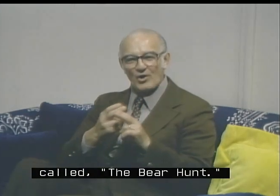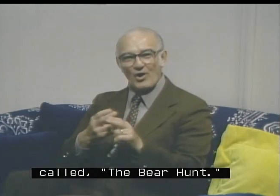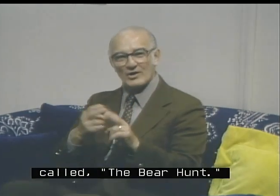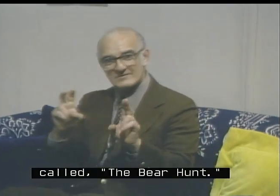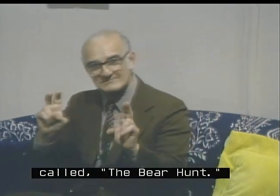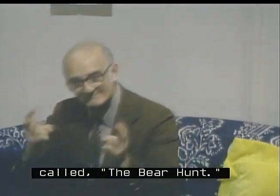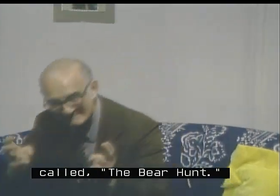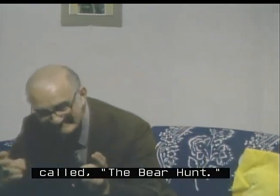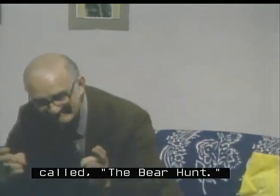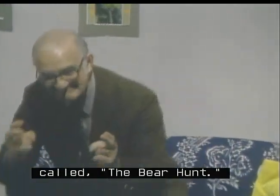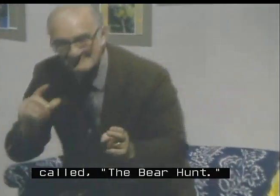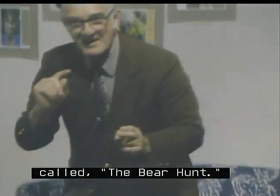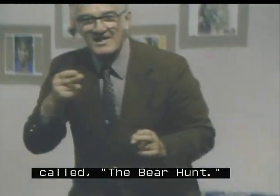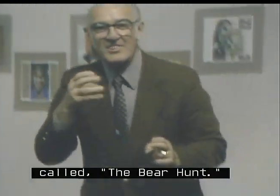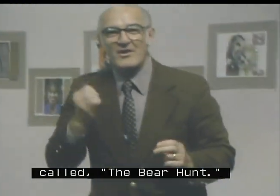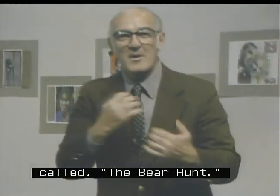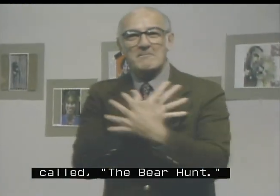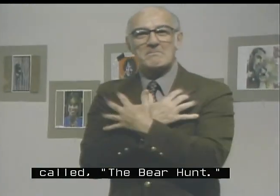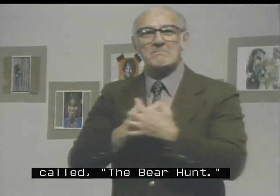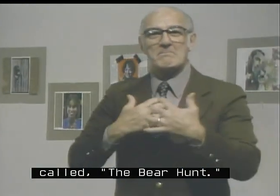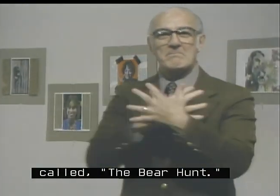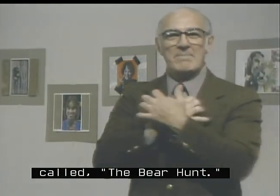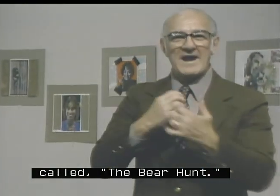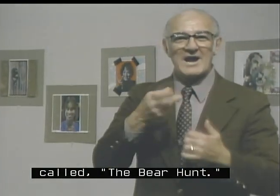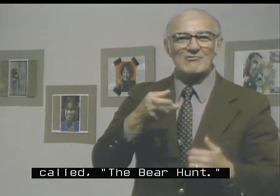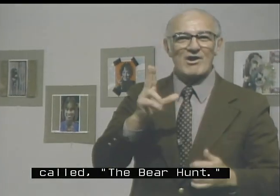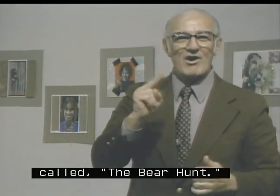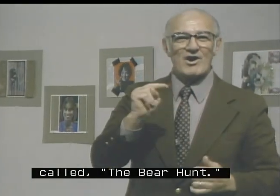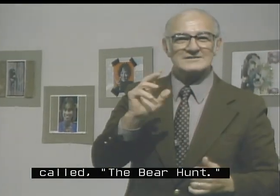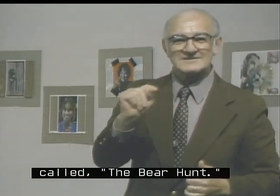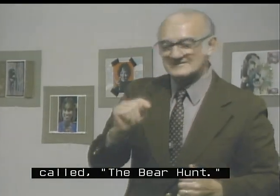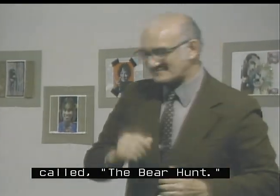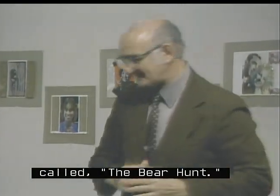called the Bear Hunt.